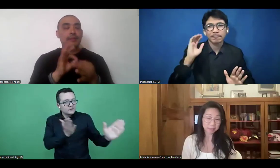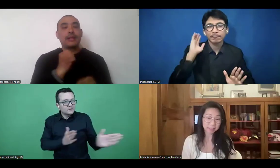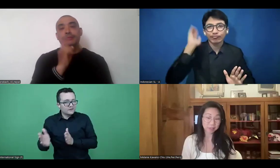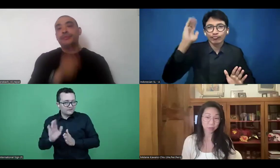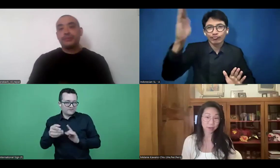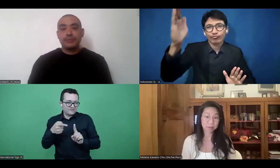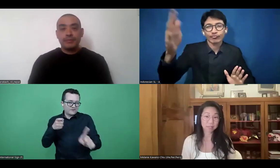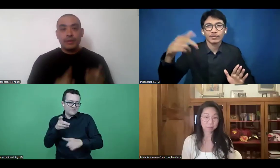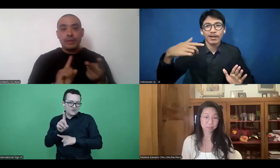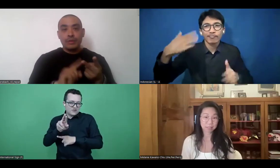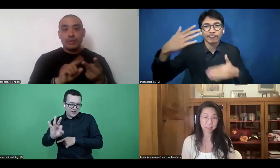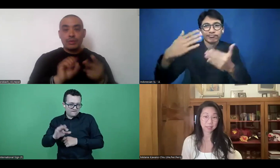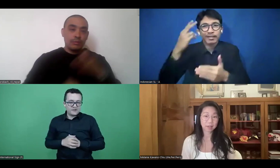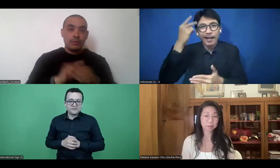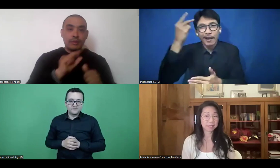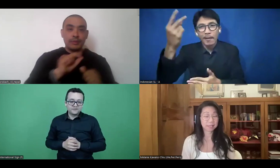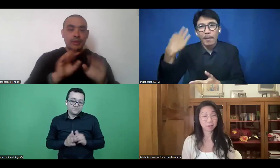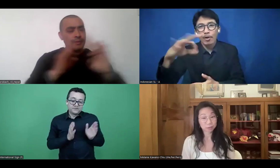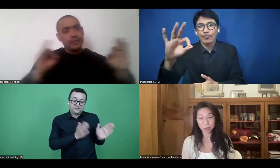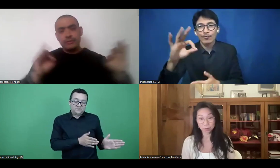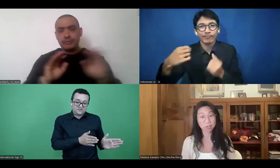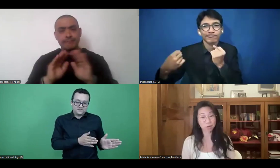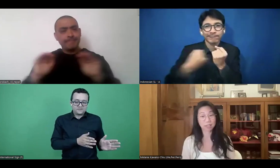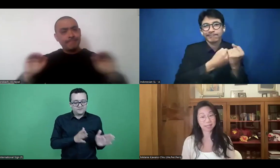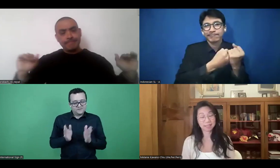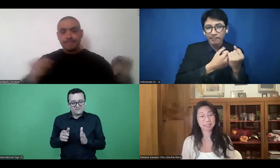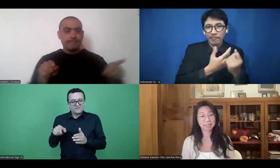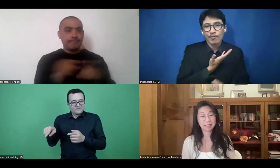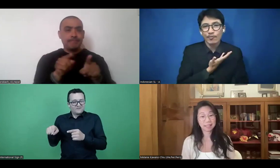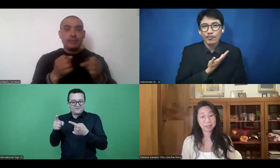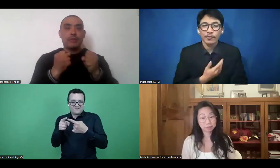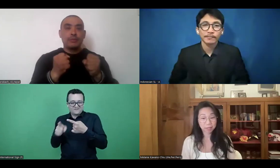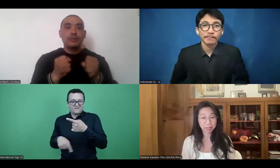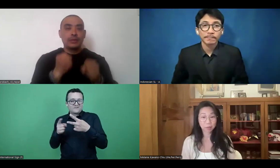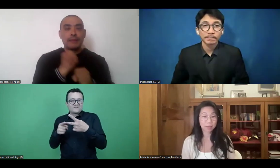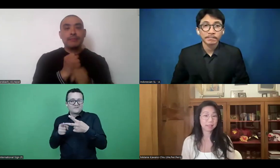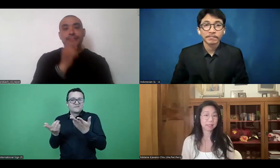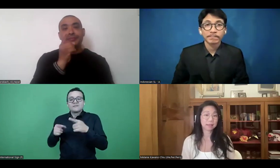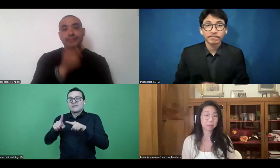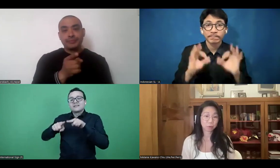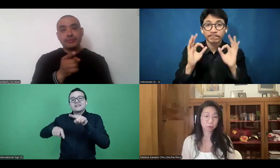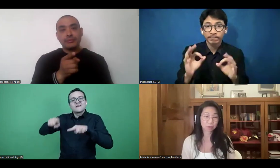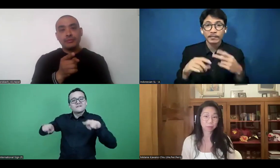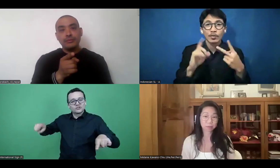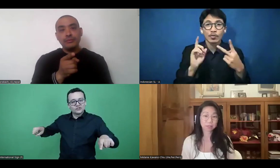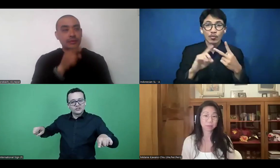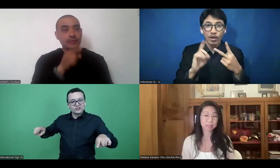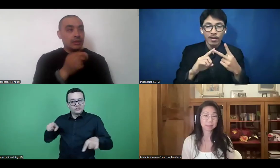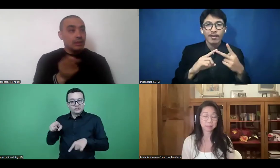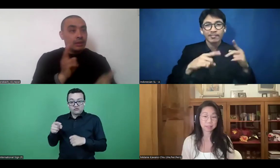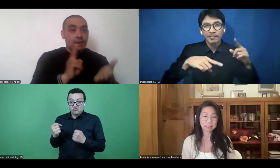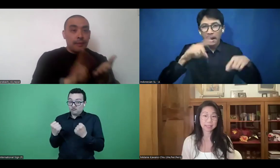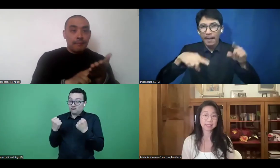second piece around diversity was also a strong yes. The finding was that the more persons